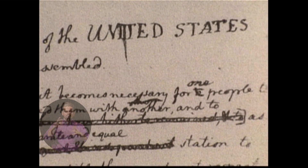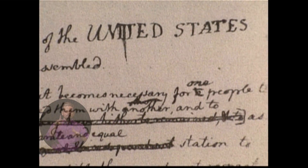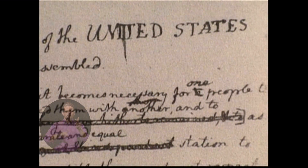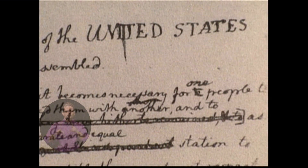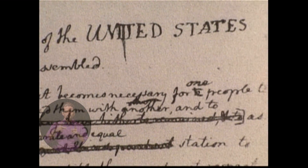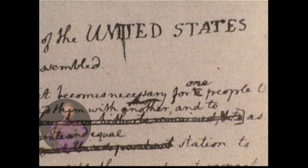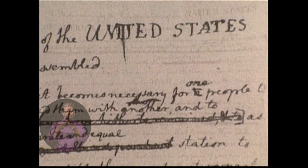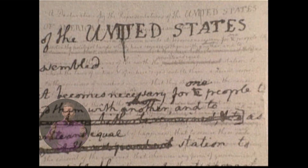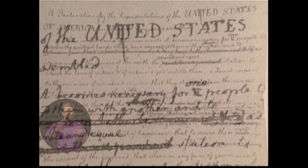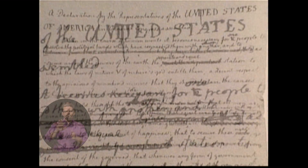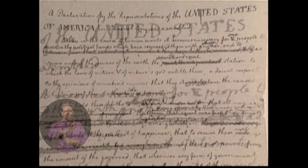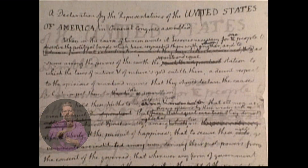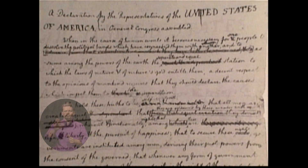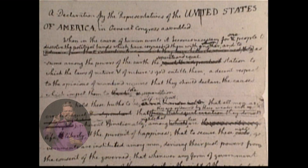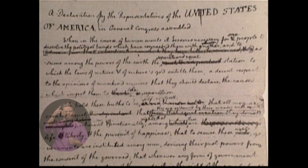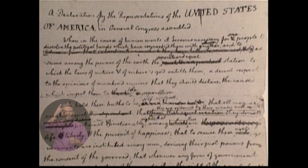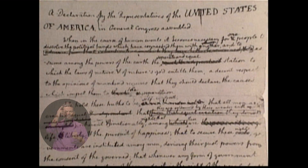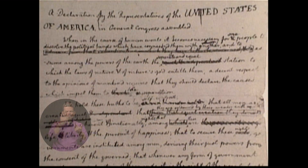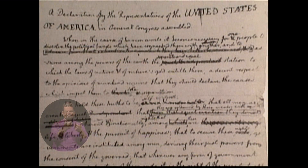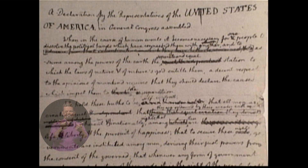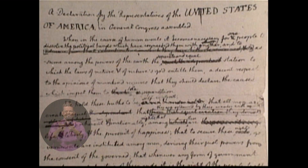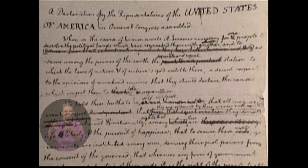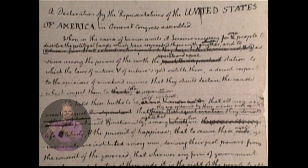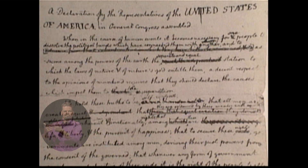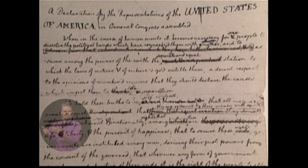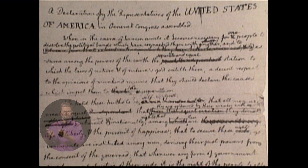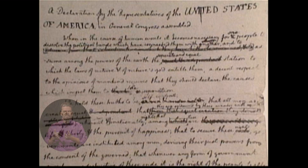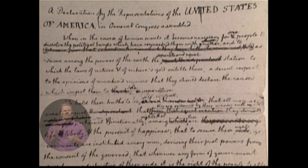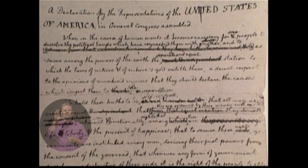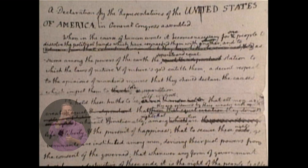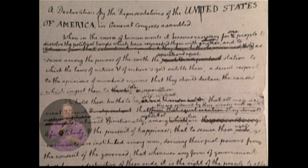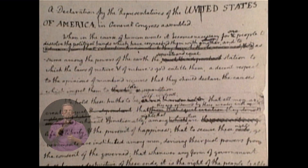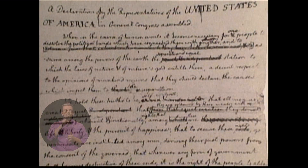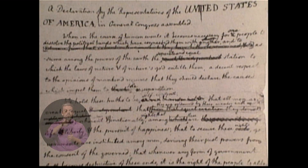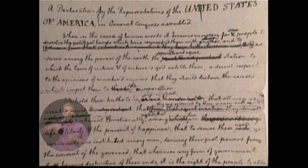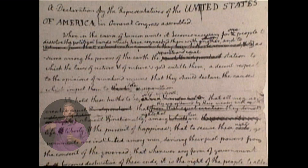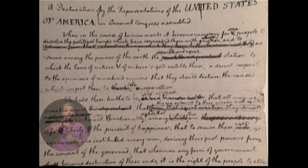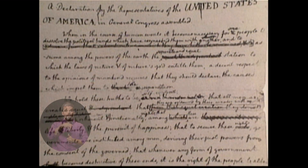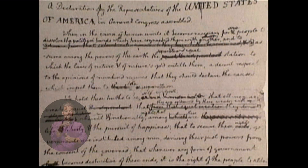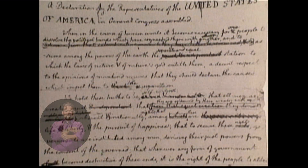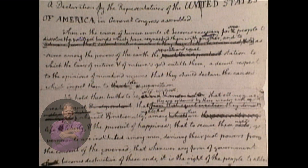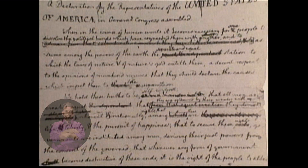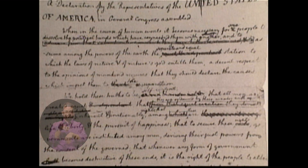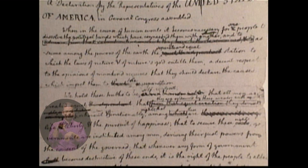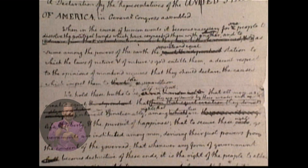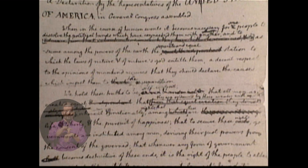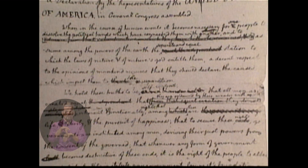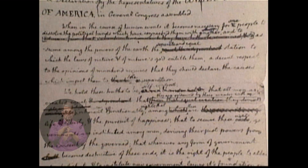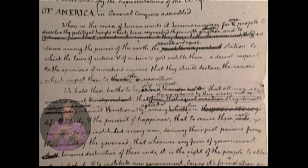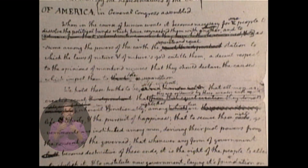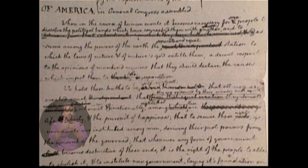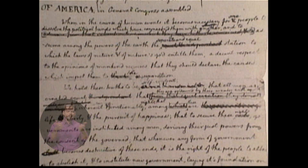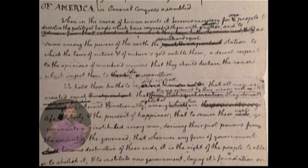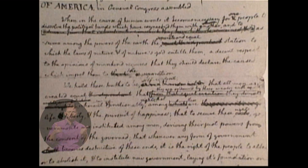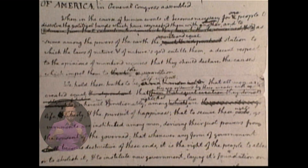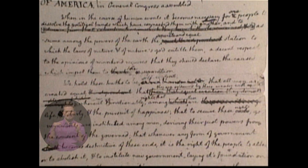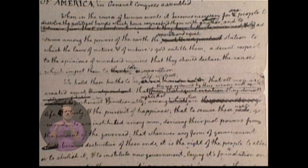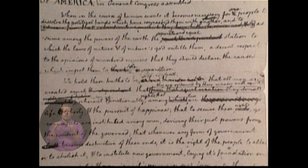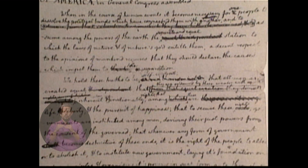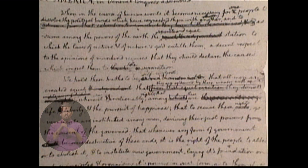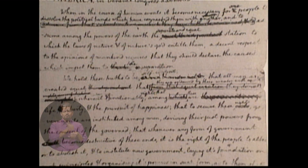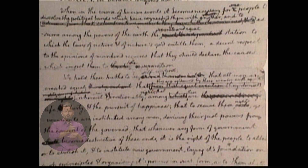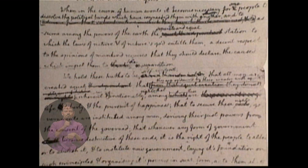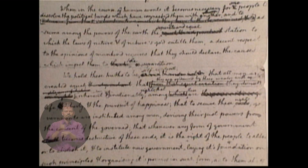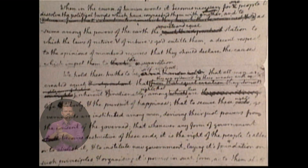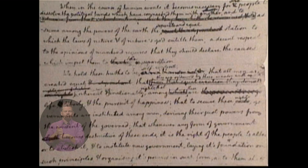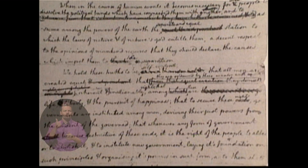another, and to assume among the powers of the earth the separate and equal station to which the laws of nature and